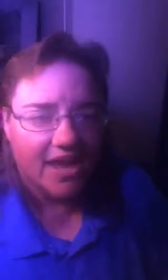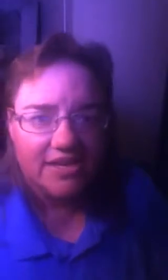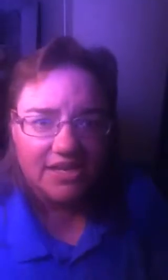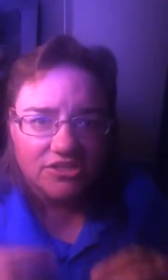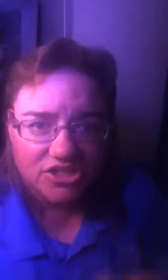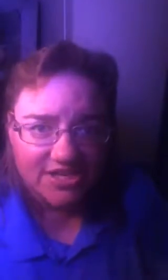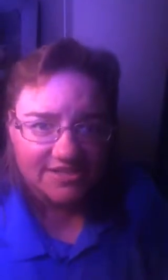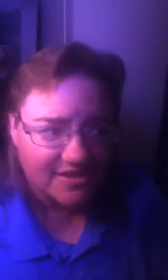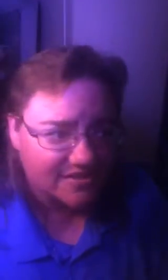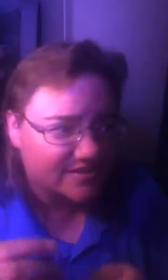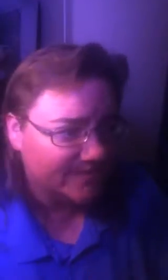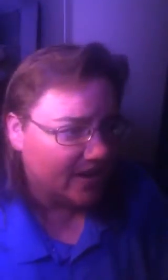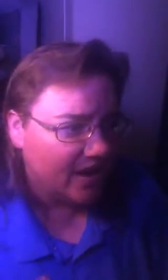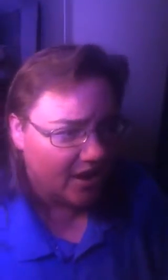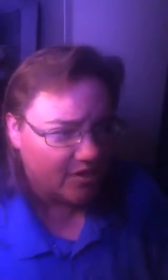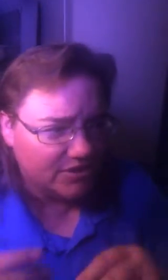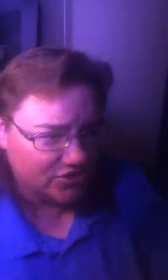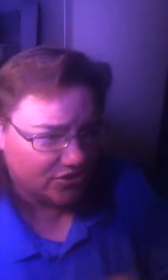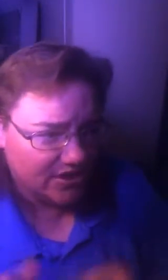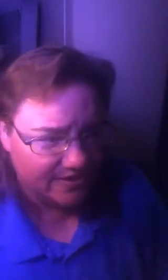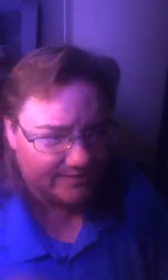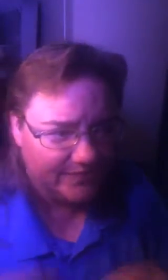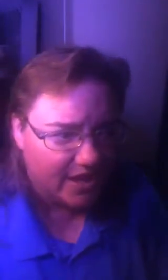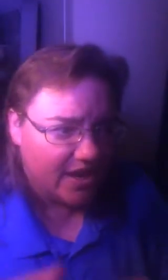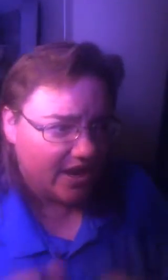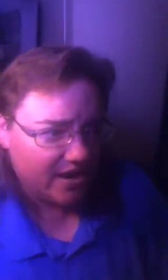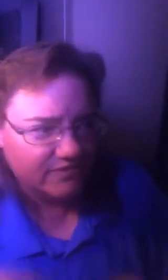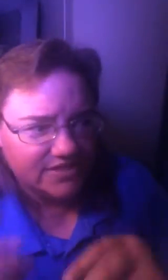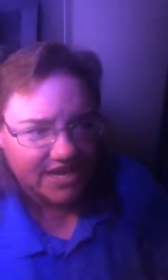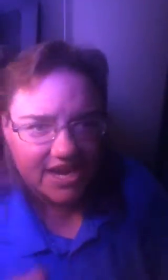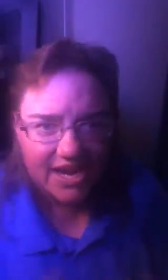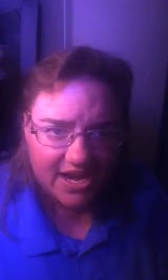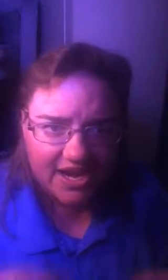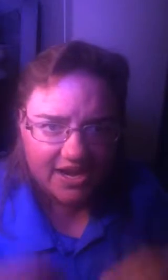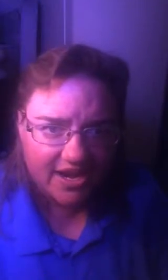I need Jesus on my journey every day.